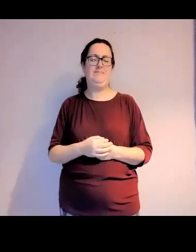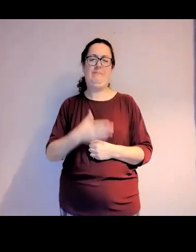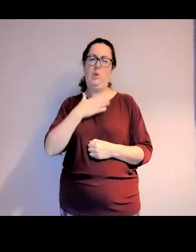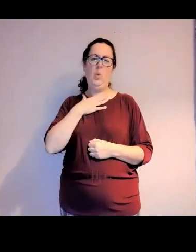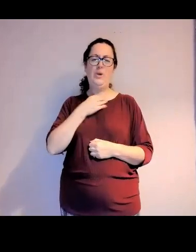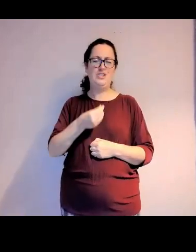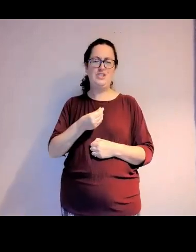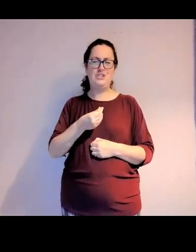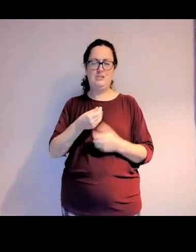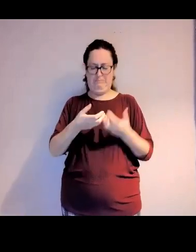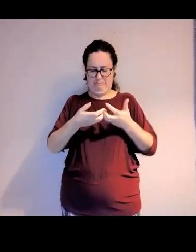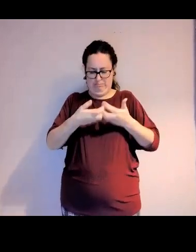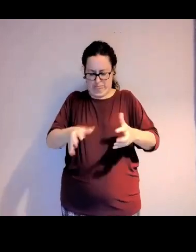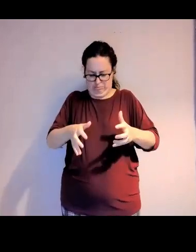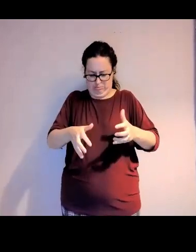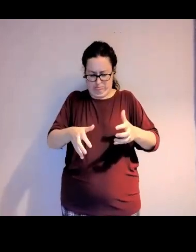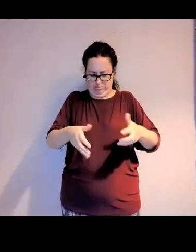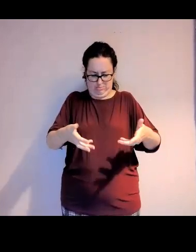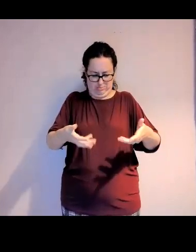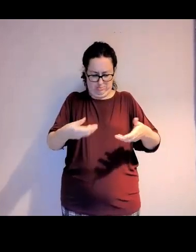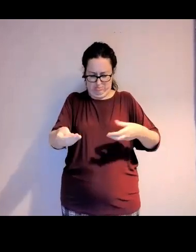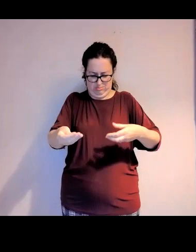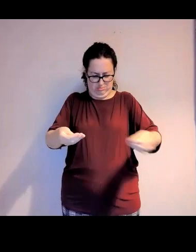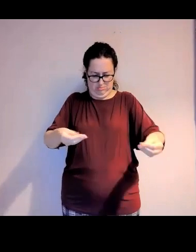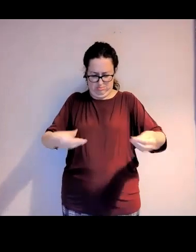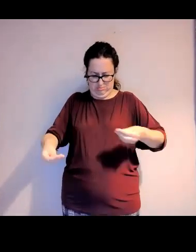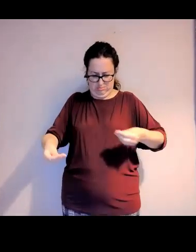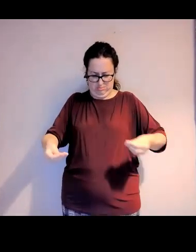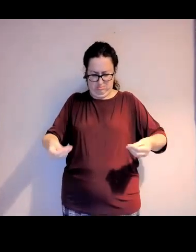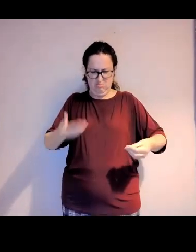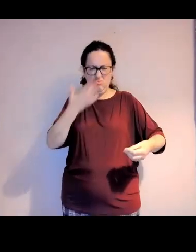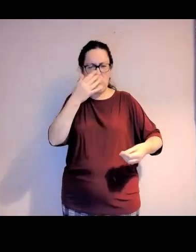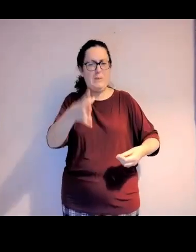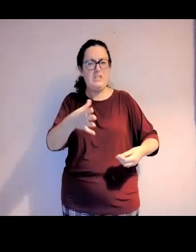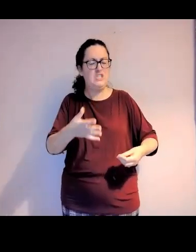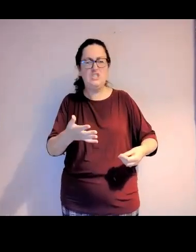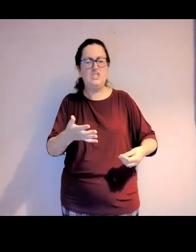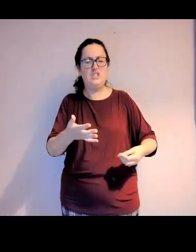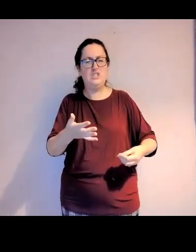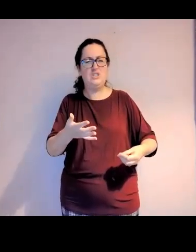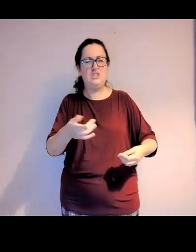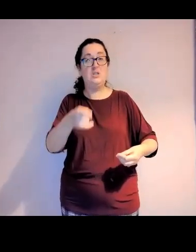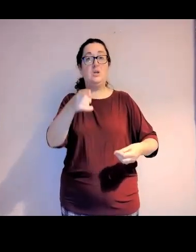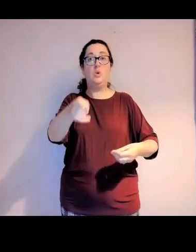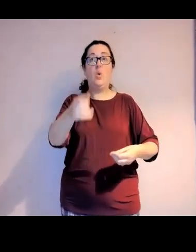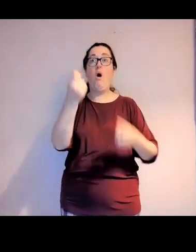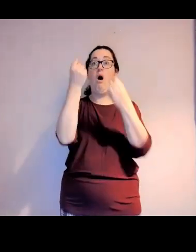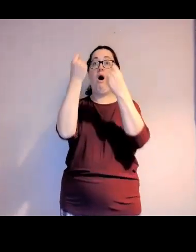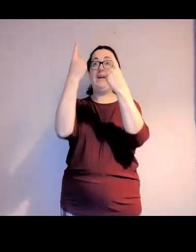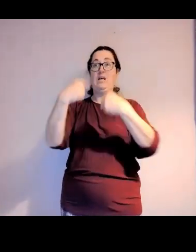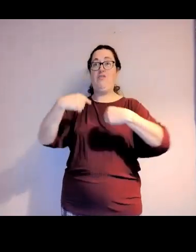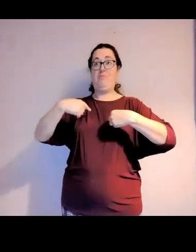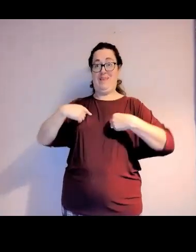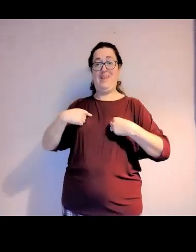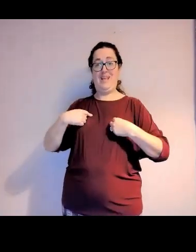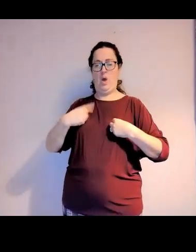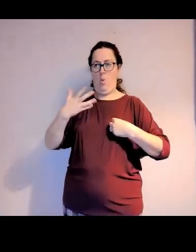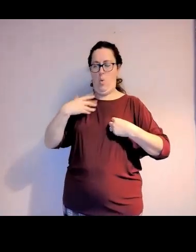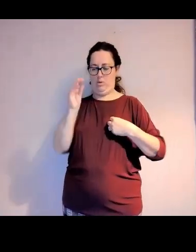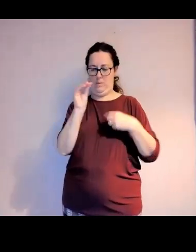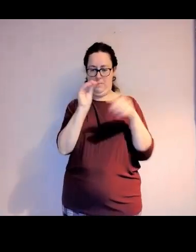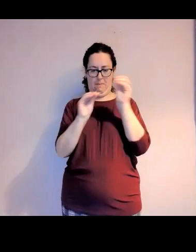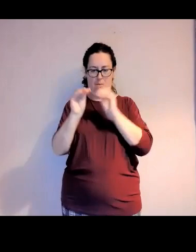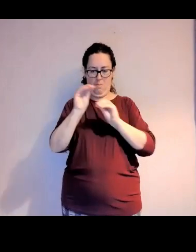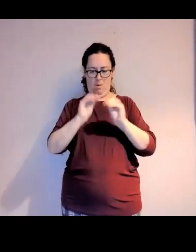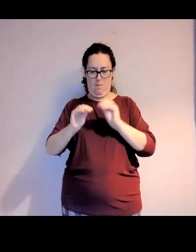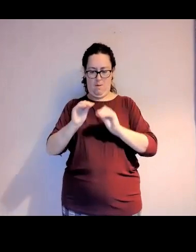broken pieces? Is it rubbish or some throwing madness? You've an idea of me now you want to put together, all the pieces, so they make